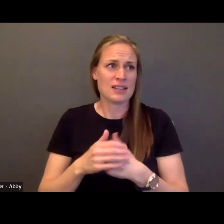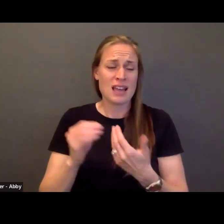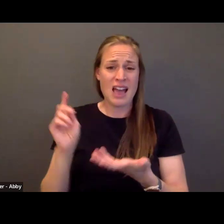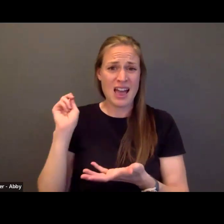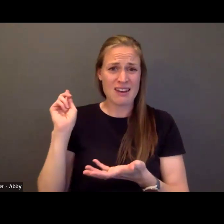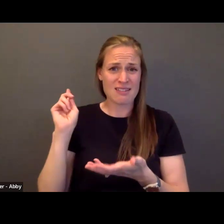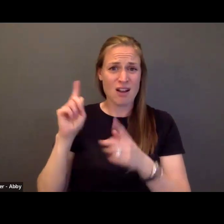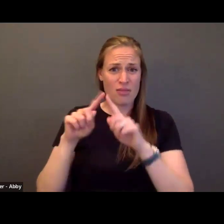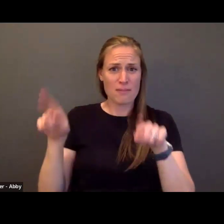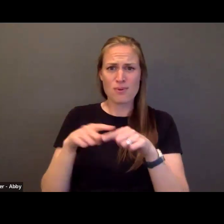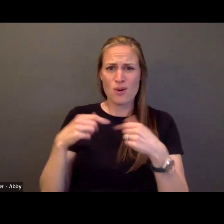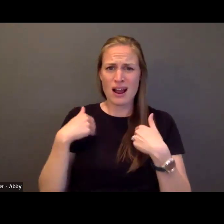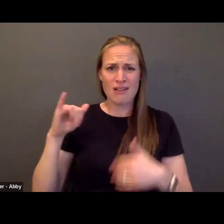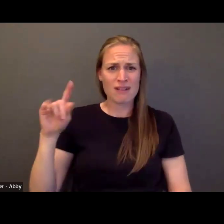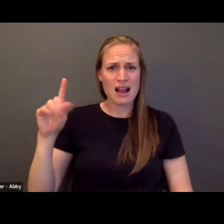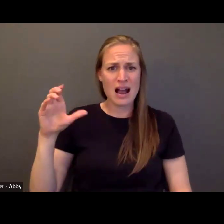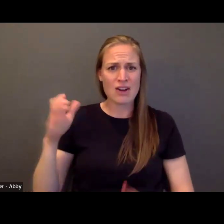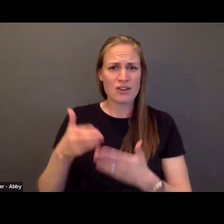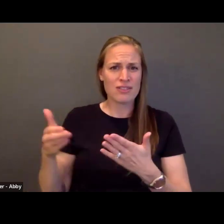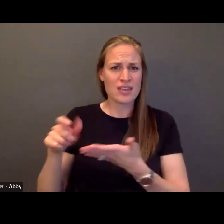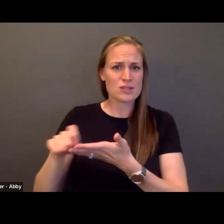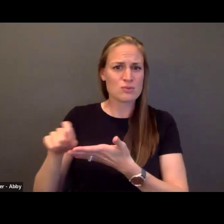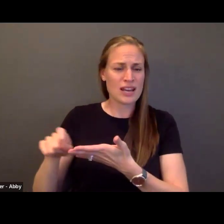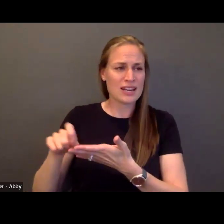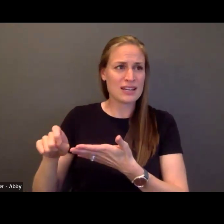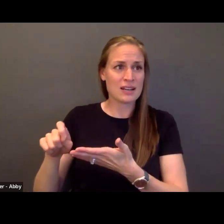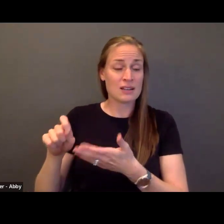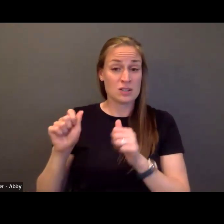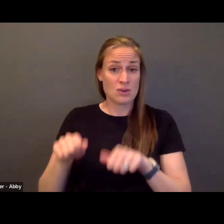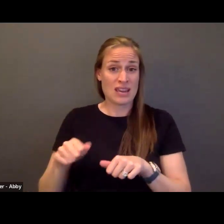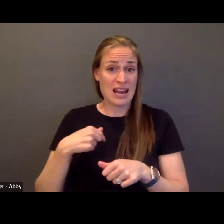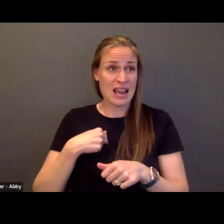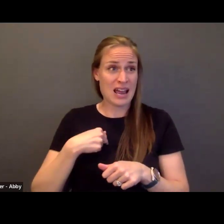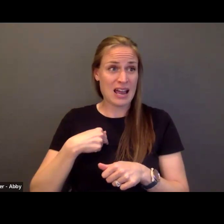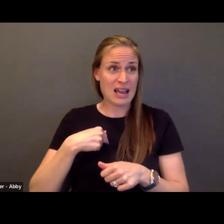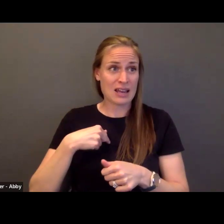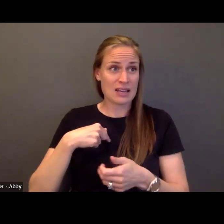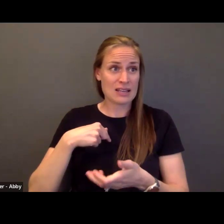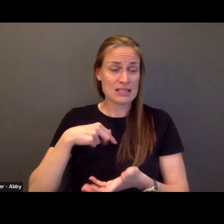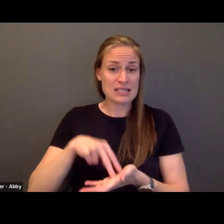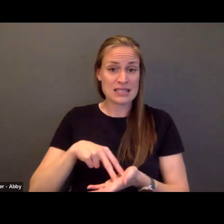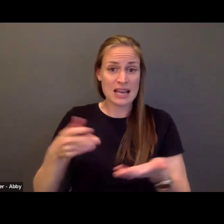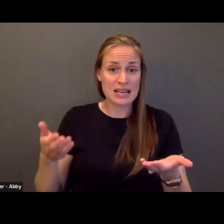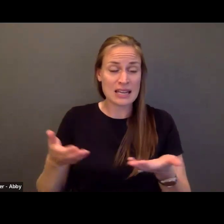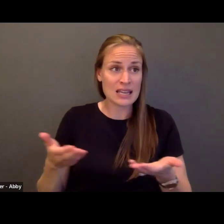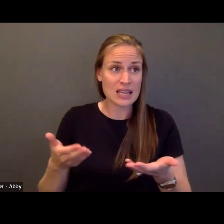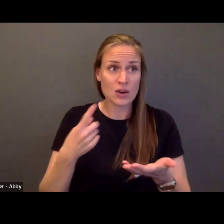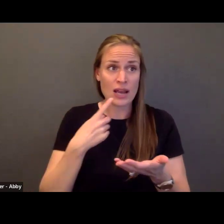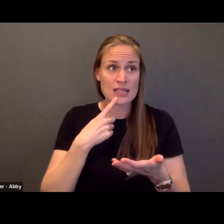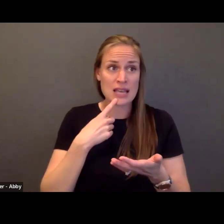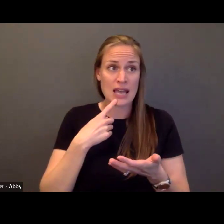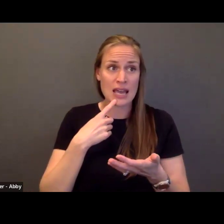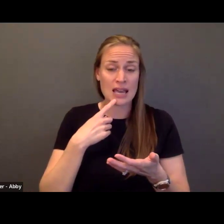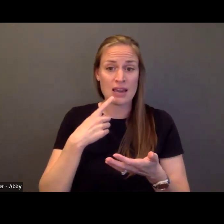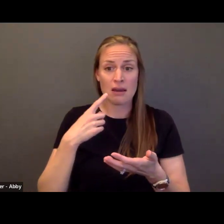written on that list back there. And so can I stand up here and say intelligently or thoughtfully, like, oh yeah, this, boom, boom, boom, boom, boom, boom, boom, boom,